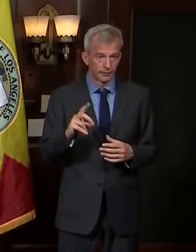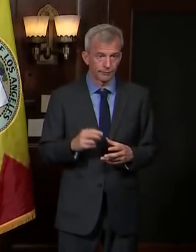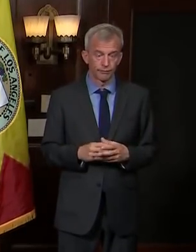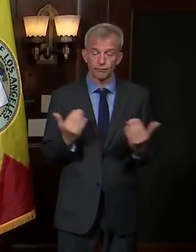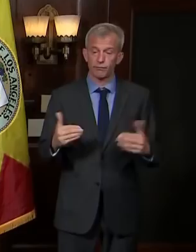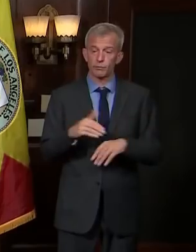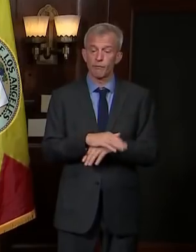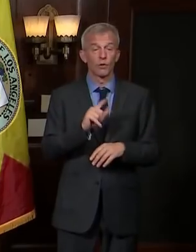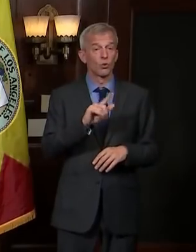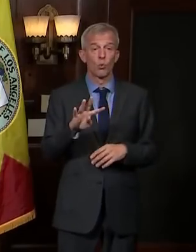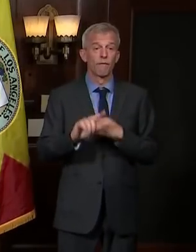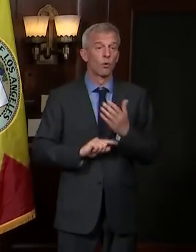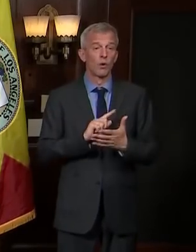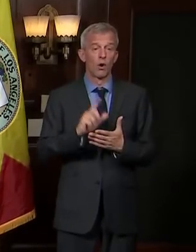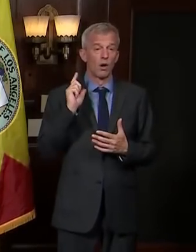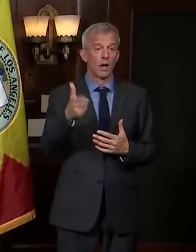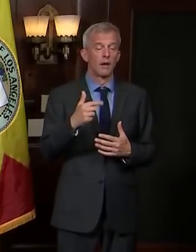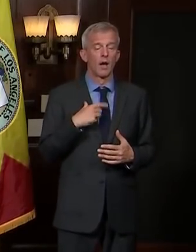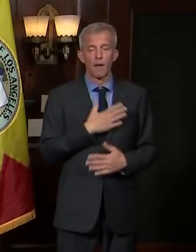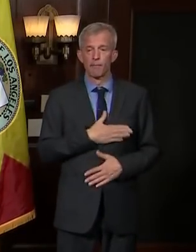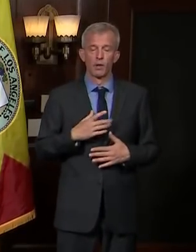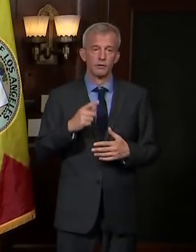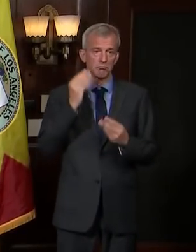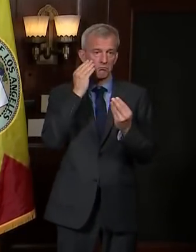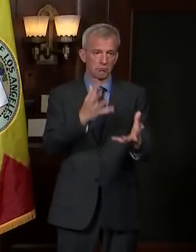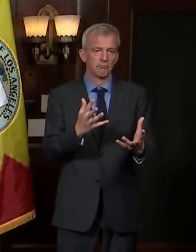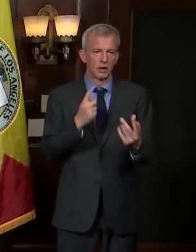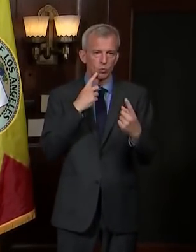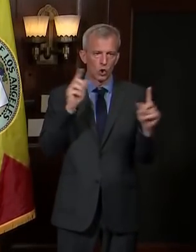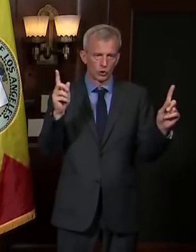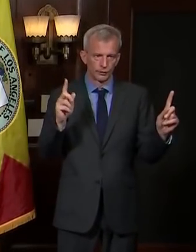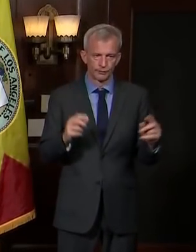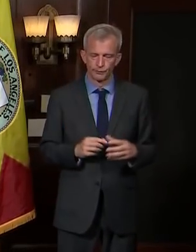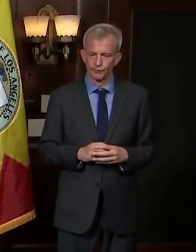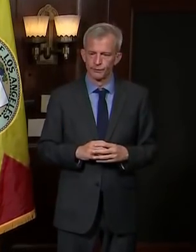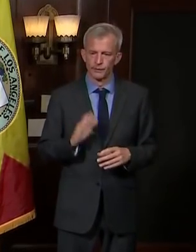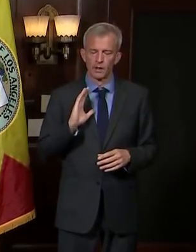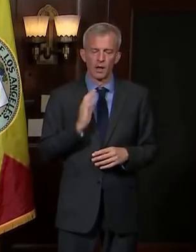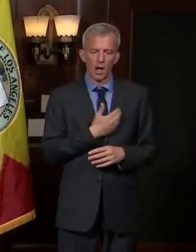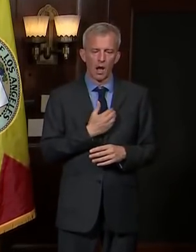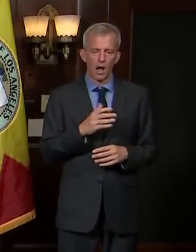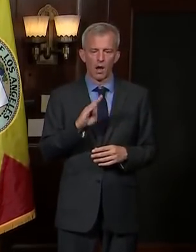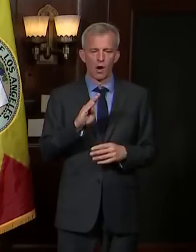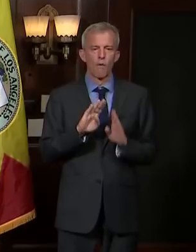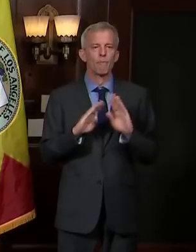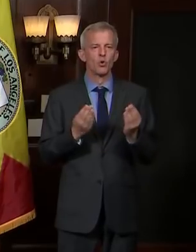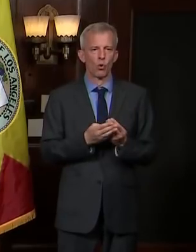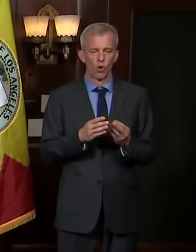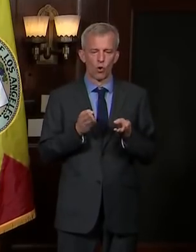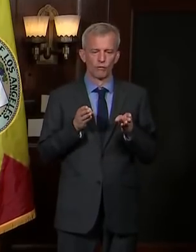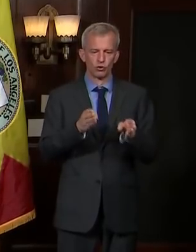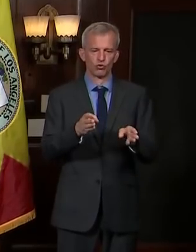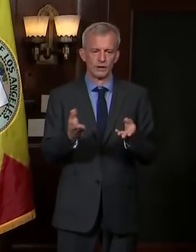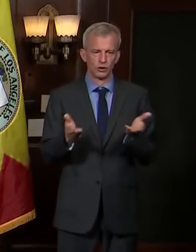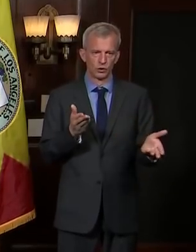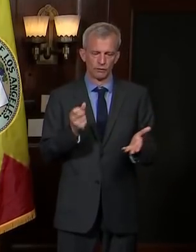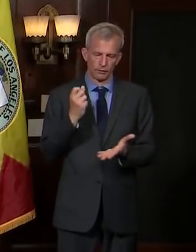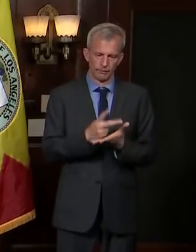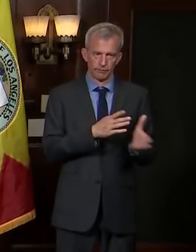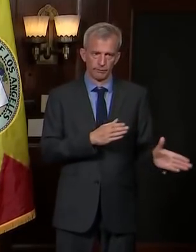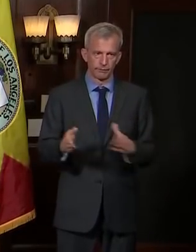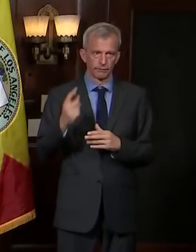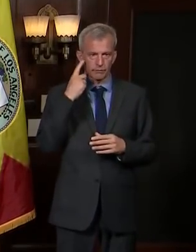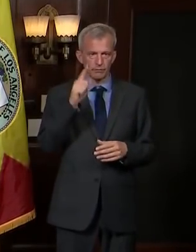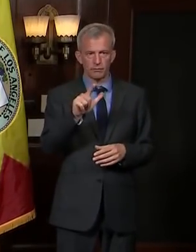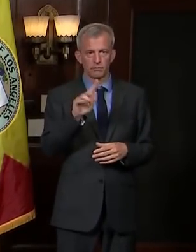just 24 hours later, I'm pleased to report that it's working. As of today, our Bureau of Street Services has approved plans for 24